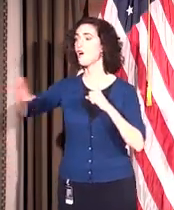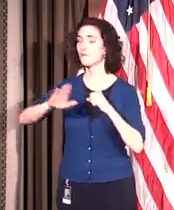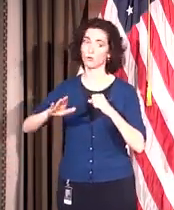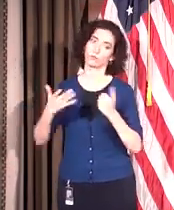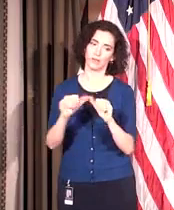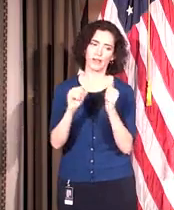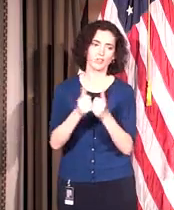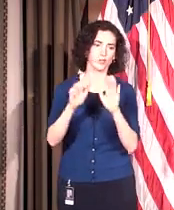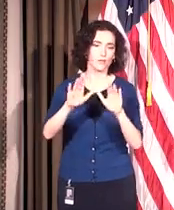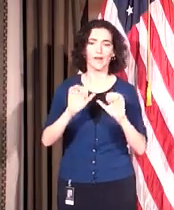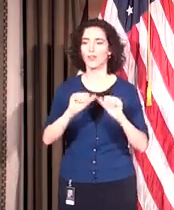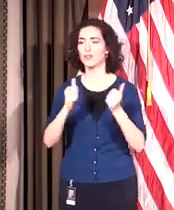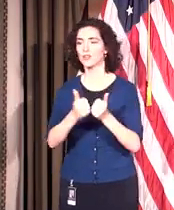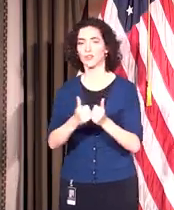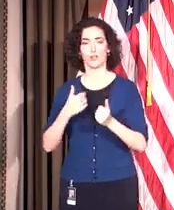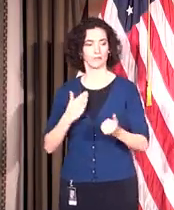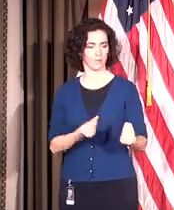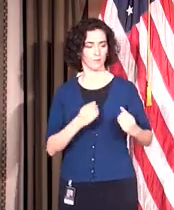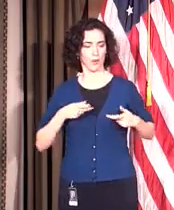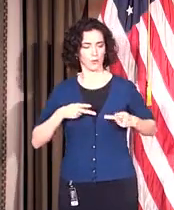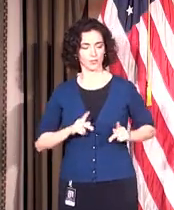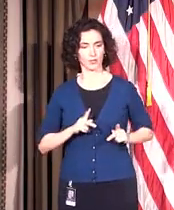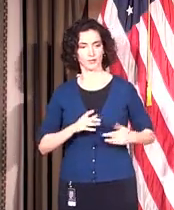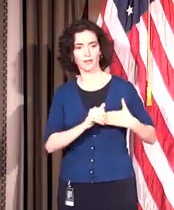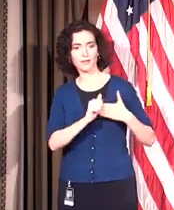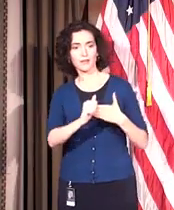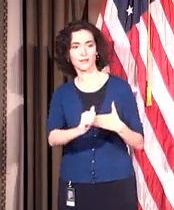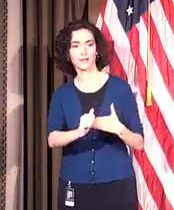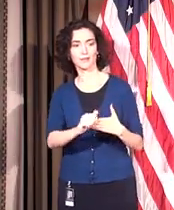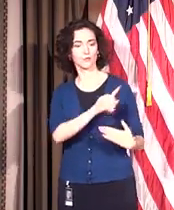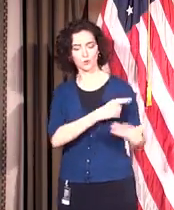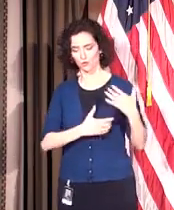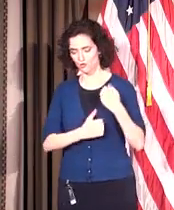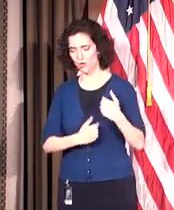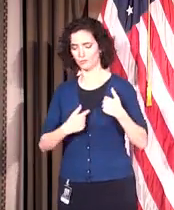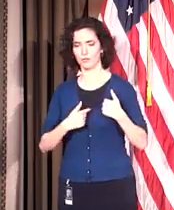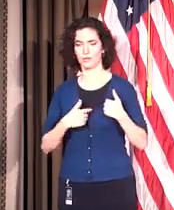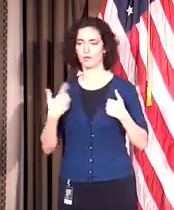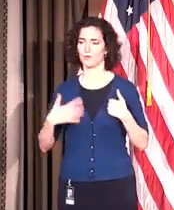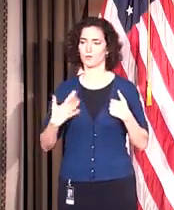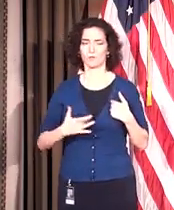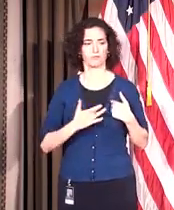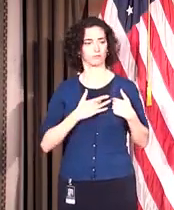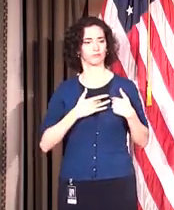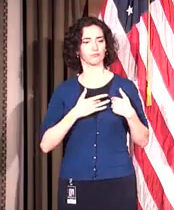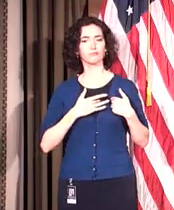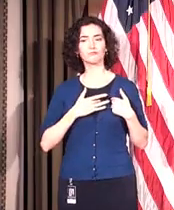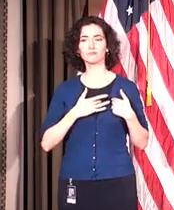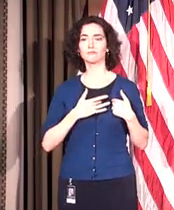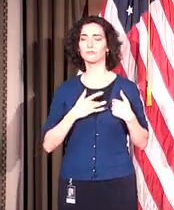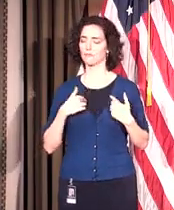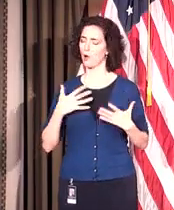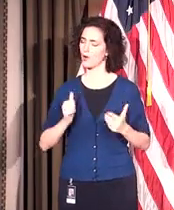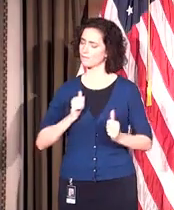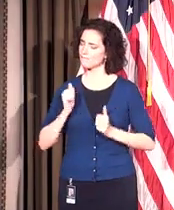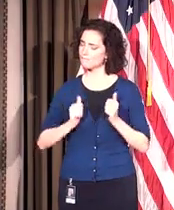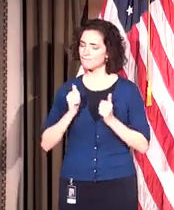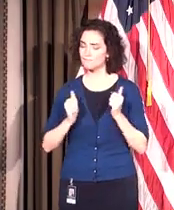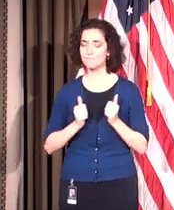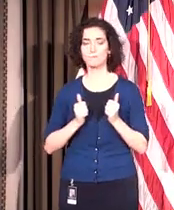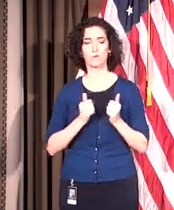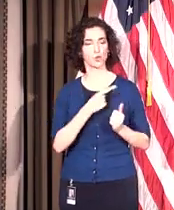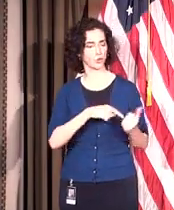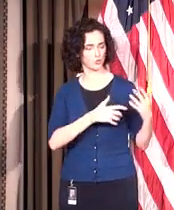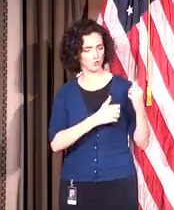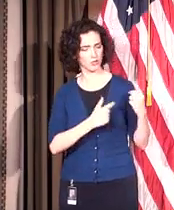agency, actually, and for your trust and confidence. I'm very appreciative of that. I'm committed to earning your trust, the trust of the men